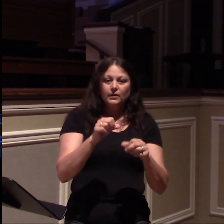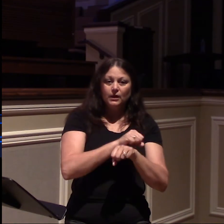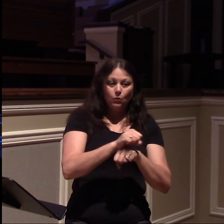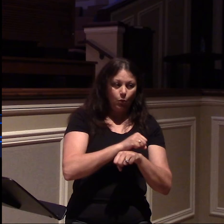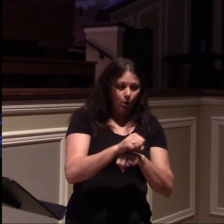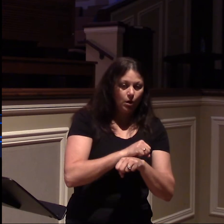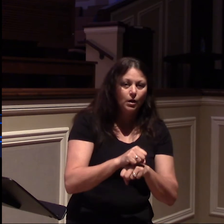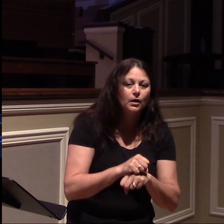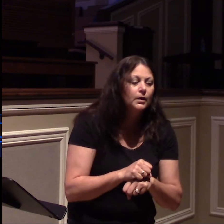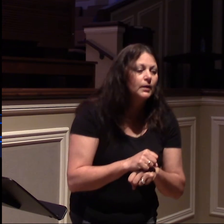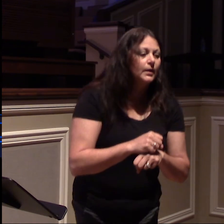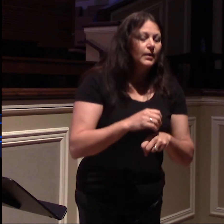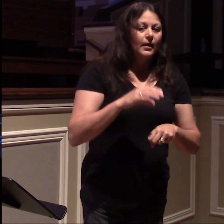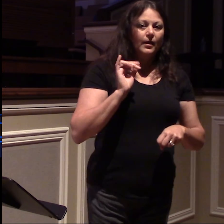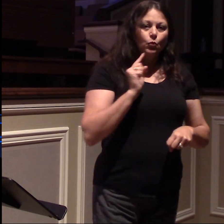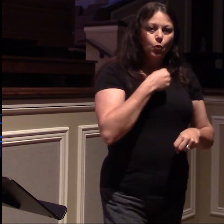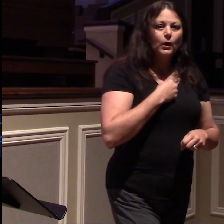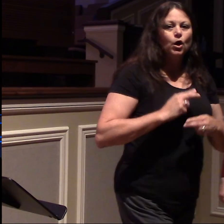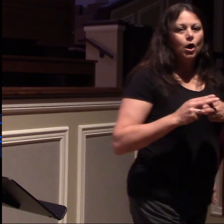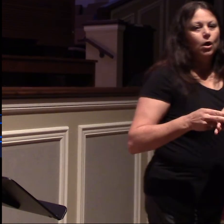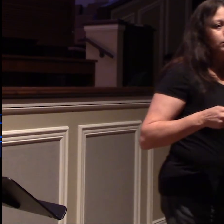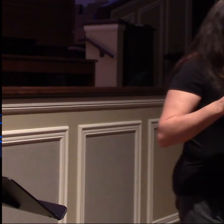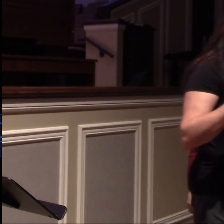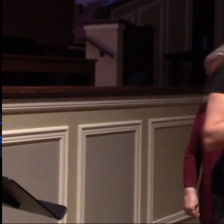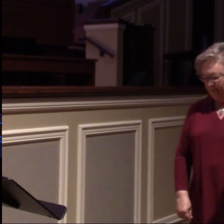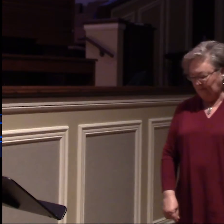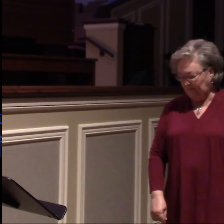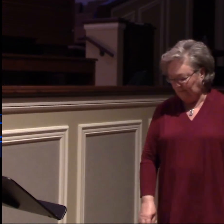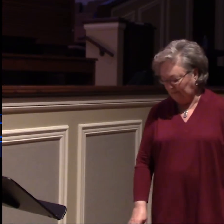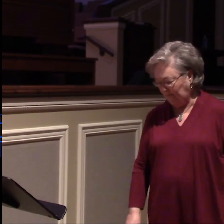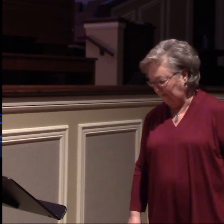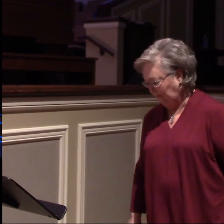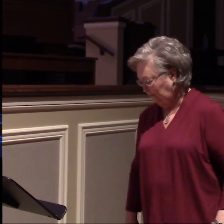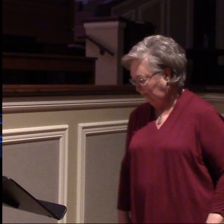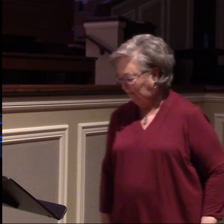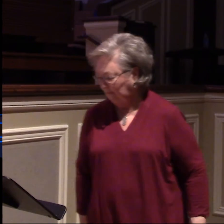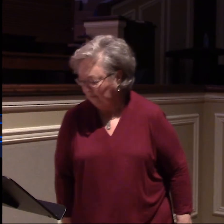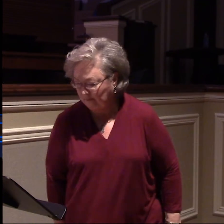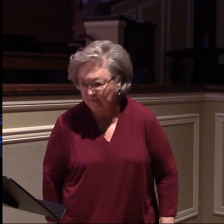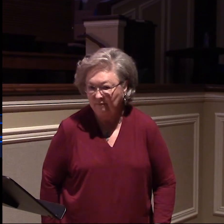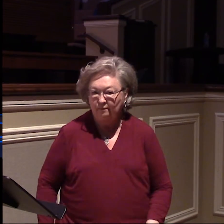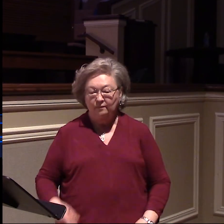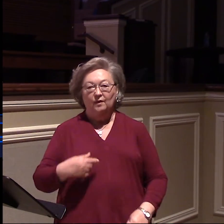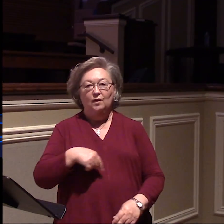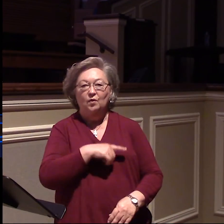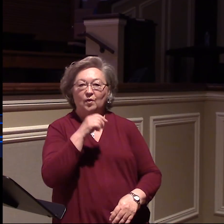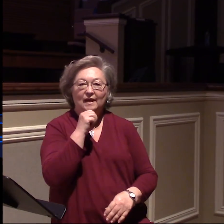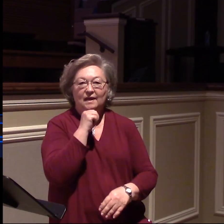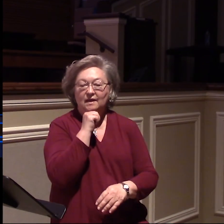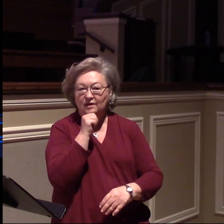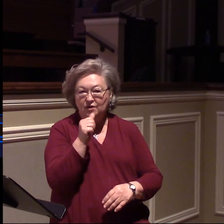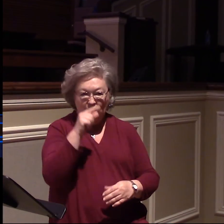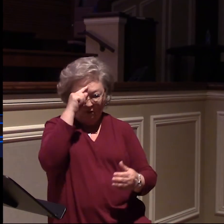are called to be one woman men. We don't believe that divorce automatically disqualifies a man from serving, but